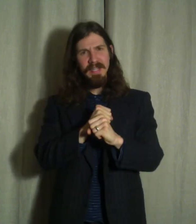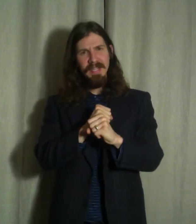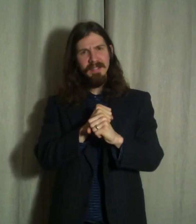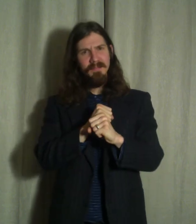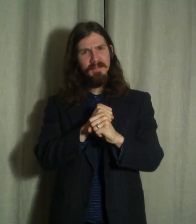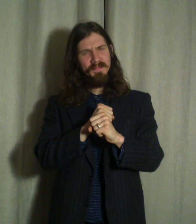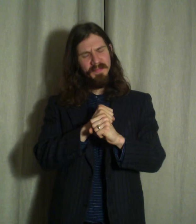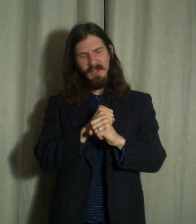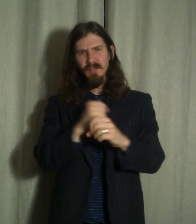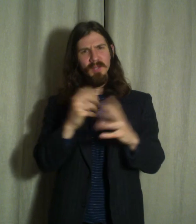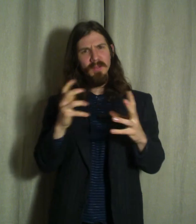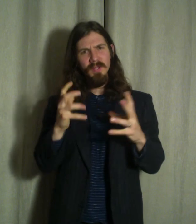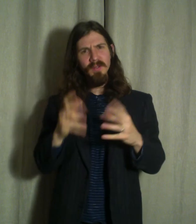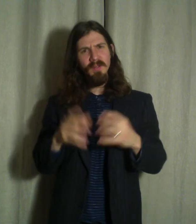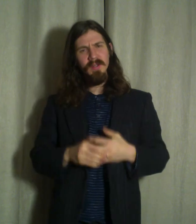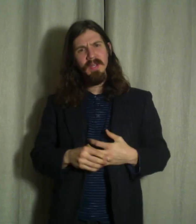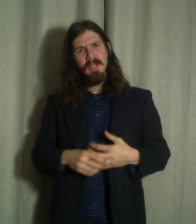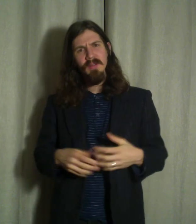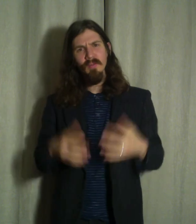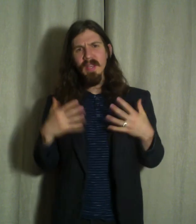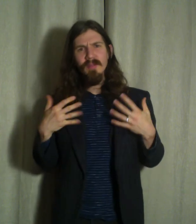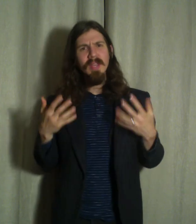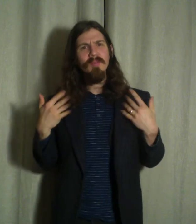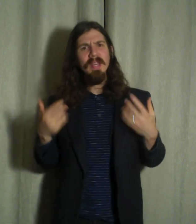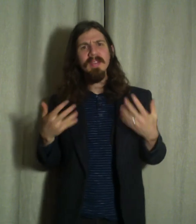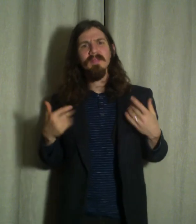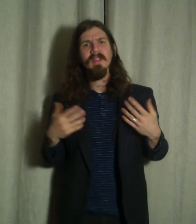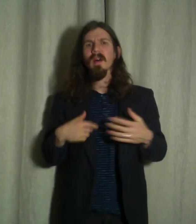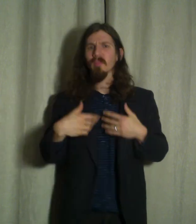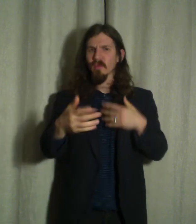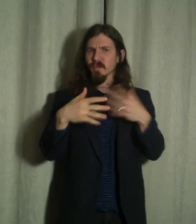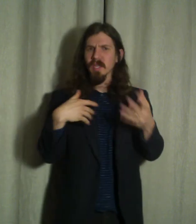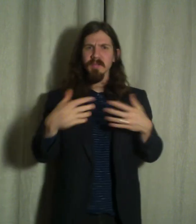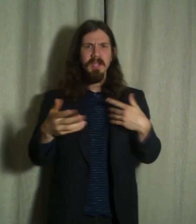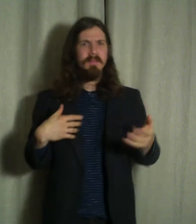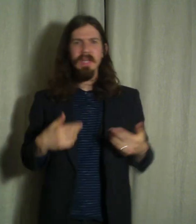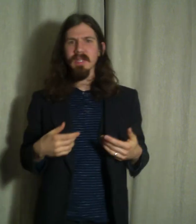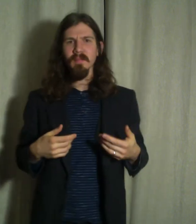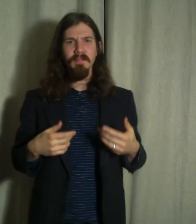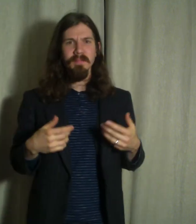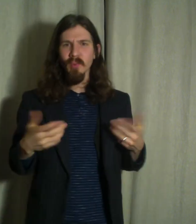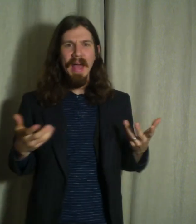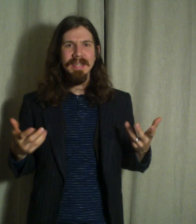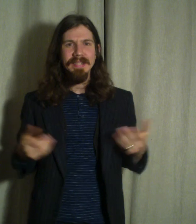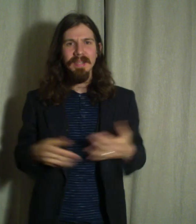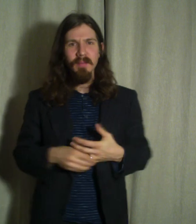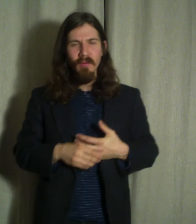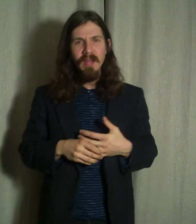and do. Read to fill up, speak to practice and be ready,